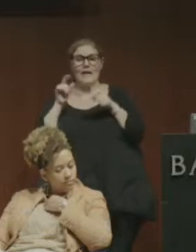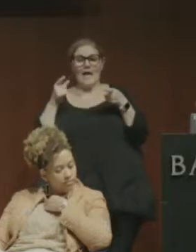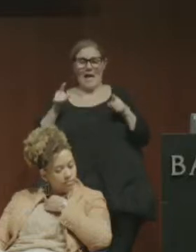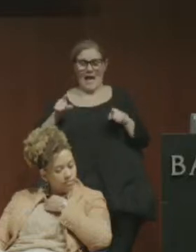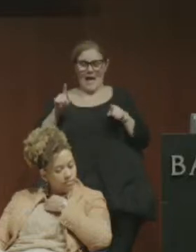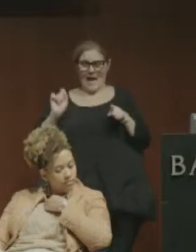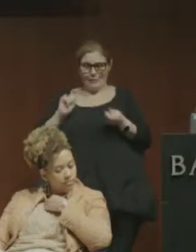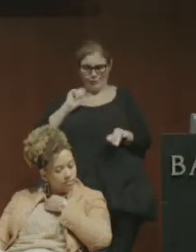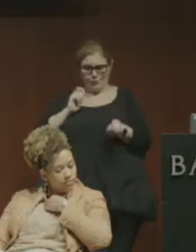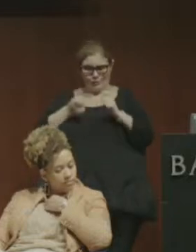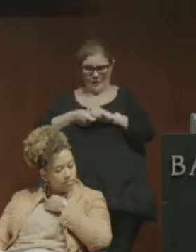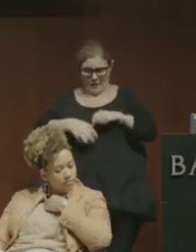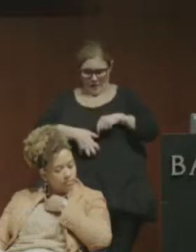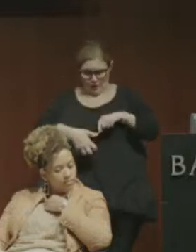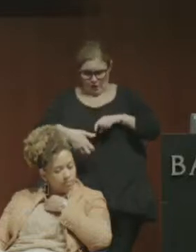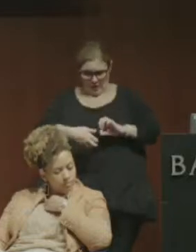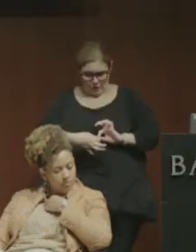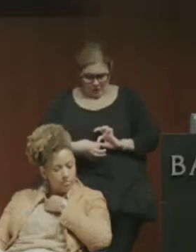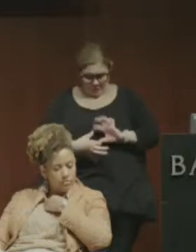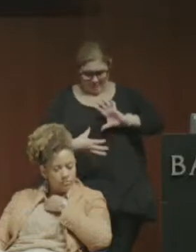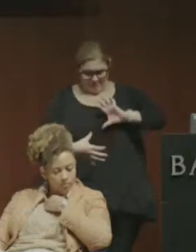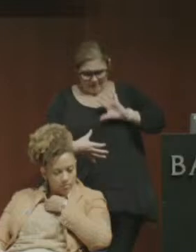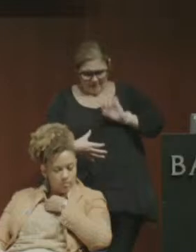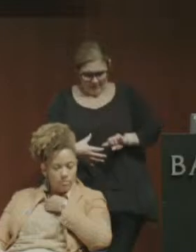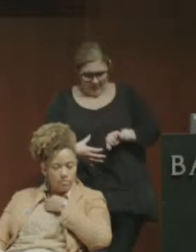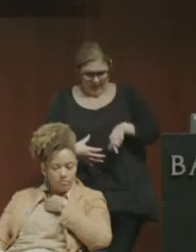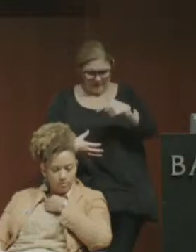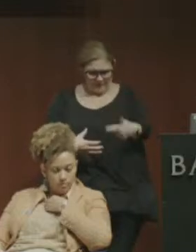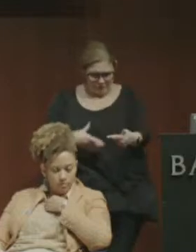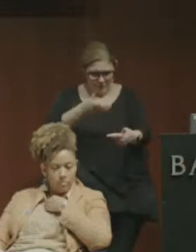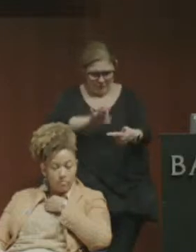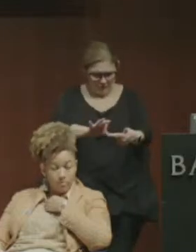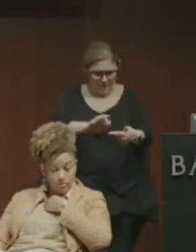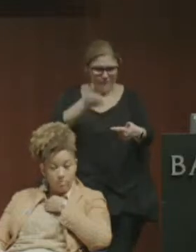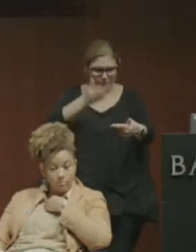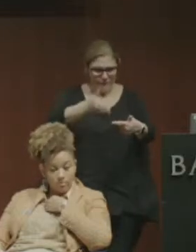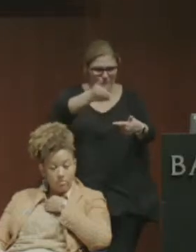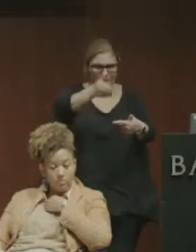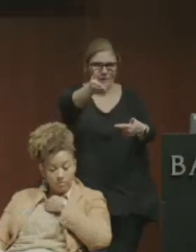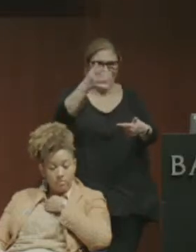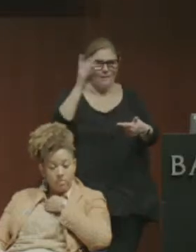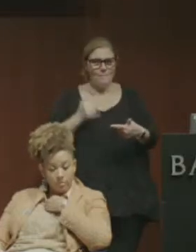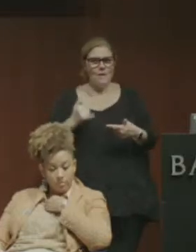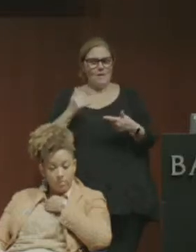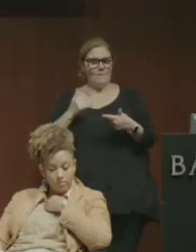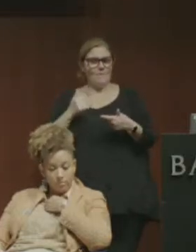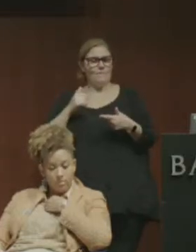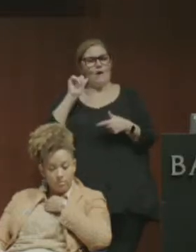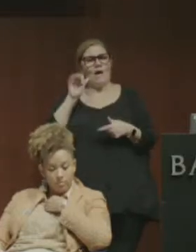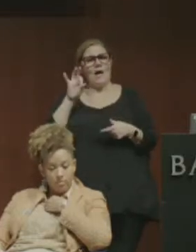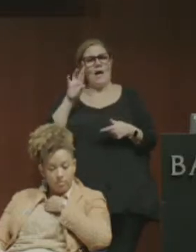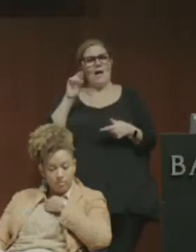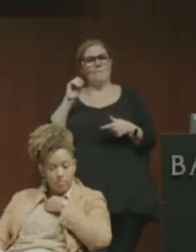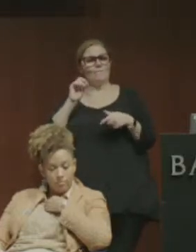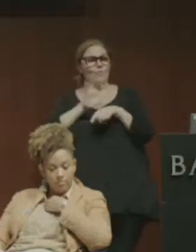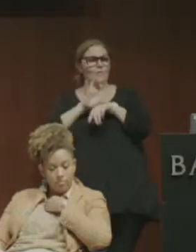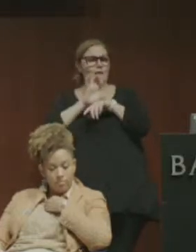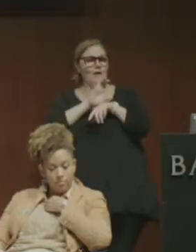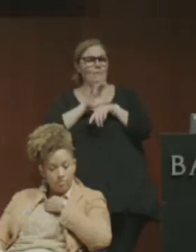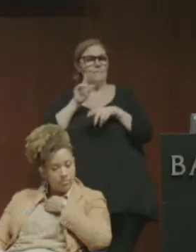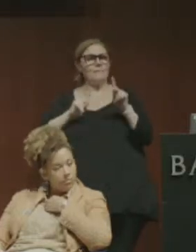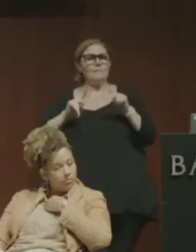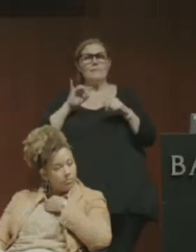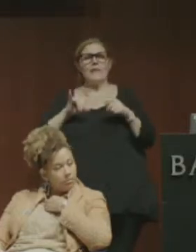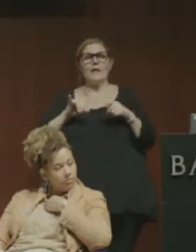to unchain their wombs in order for freedom to extend to future generations of Afro-Caribbean people.